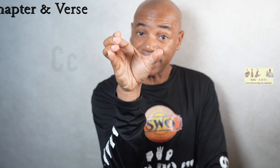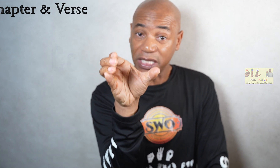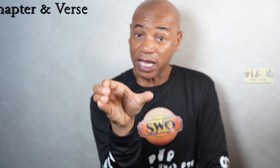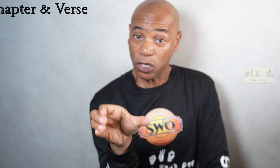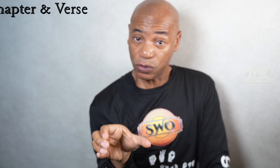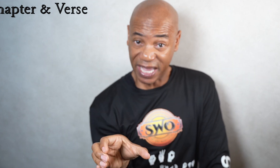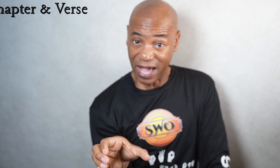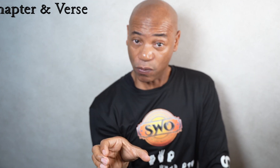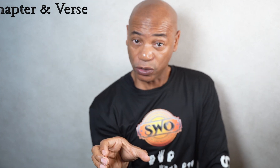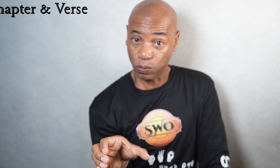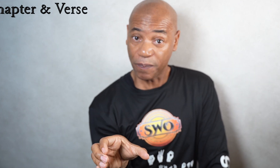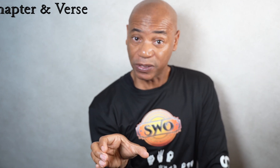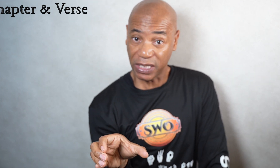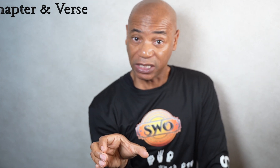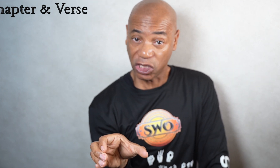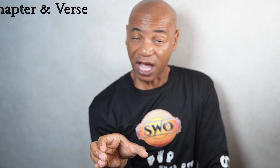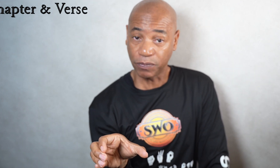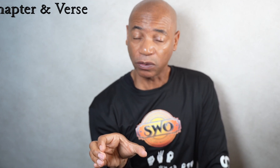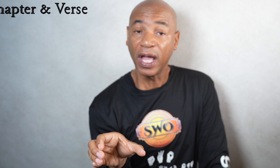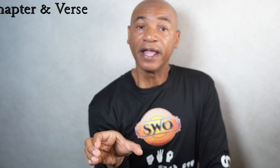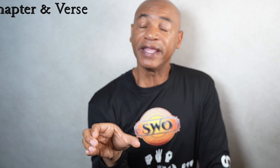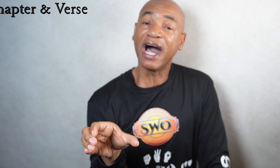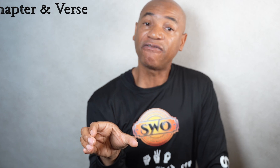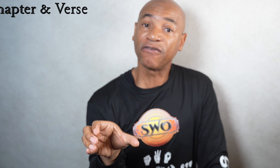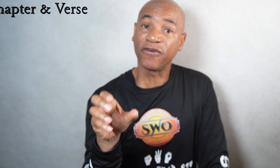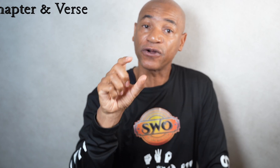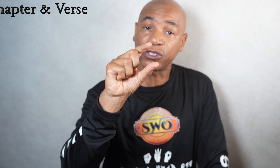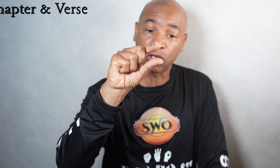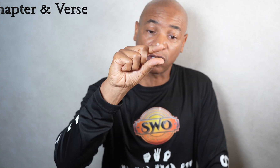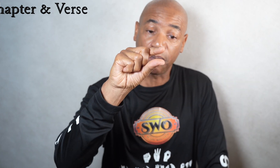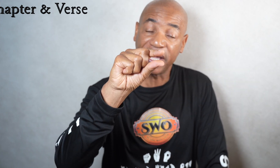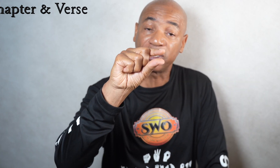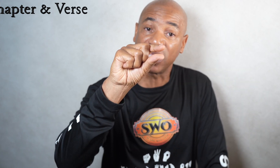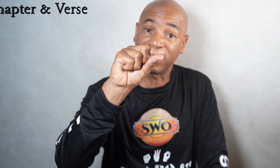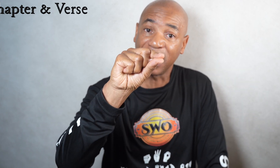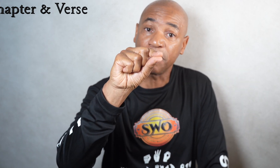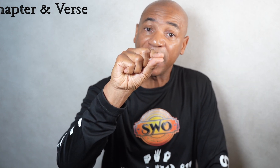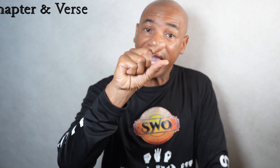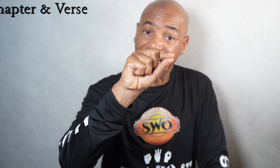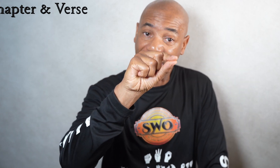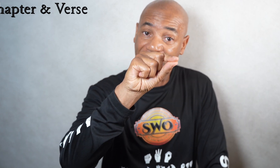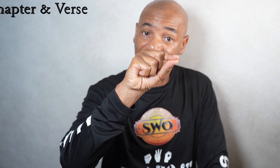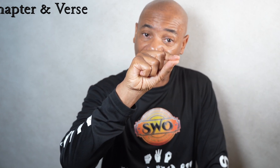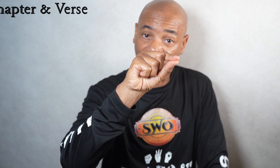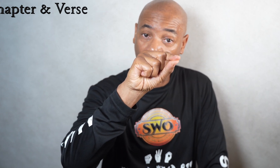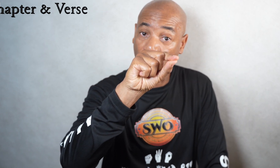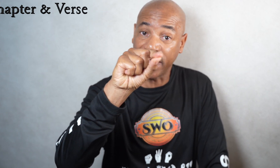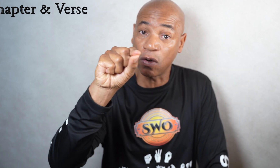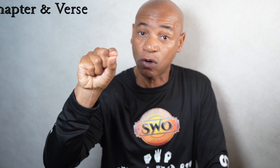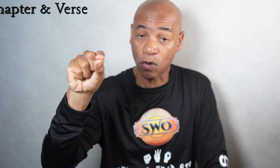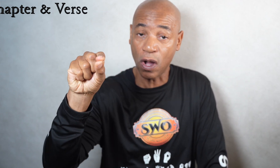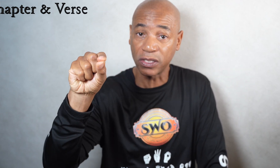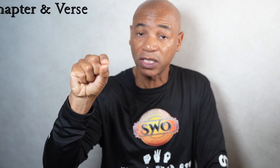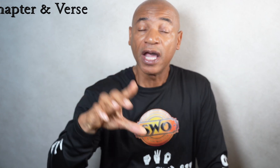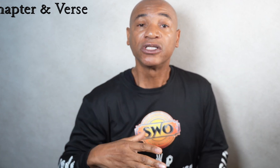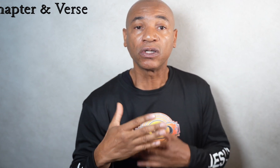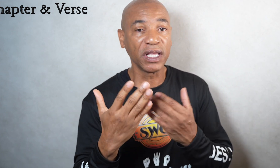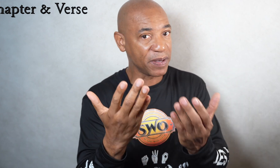and go downwards, representing chapter. Now for verse, you're going to pinch the thumb and the index finger and go across. So let me give